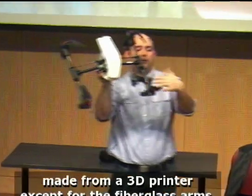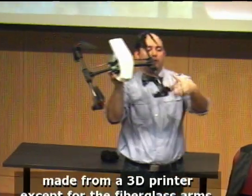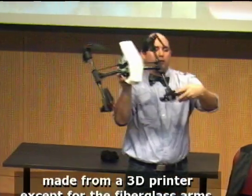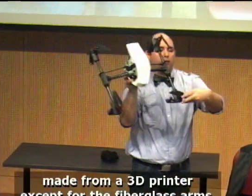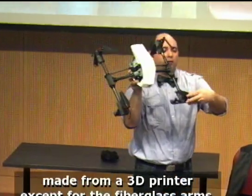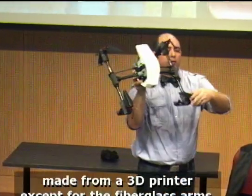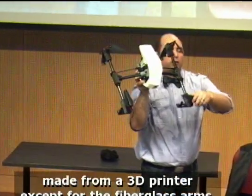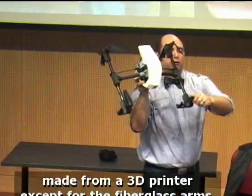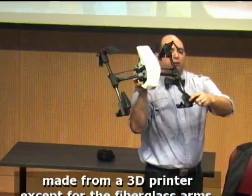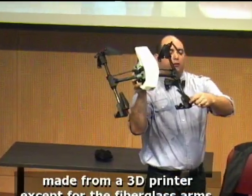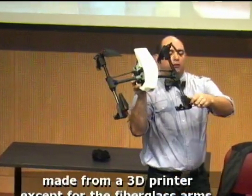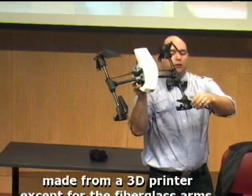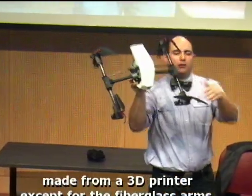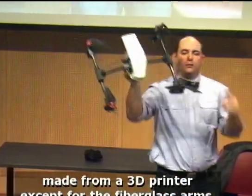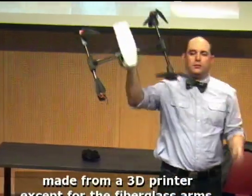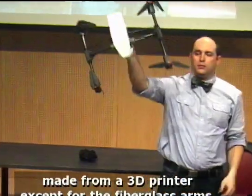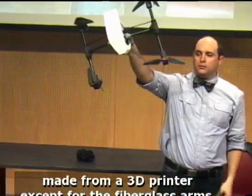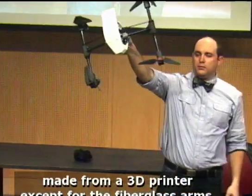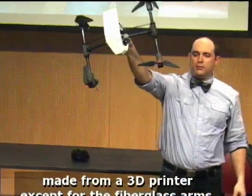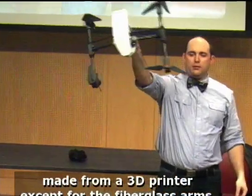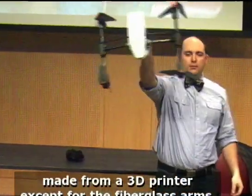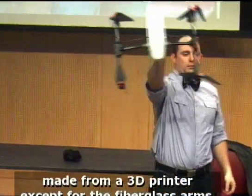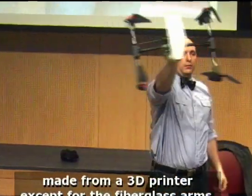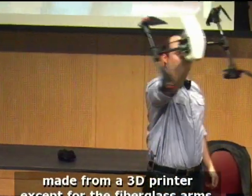from a 3D printer, except for the fiberglass arms.